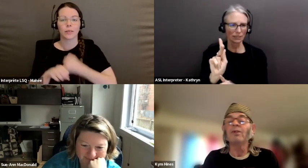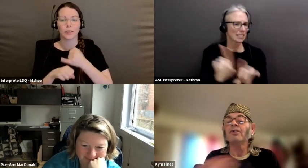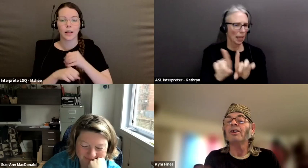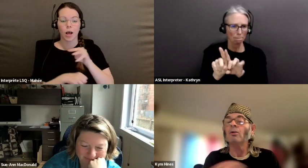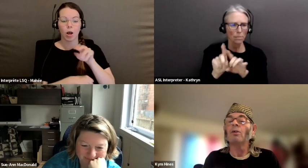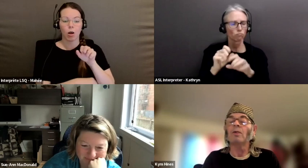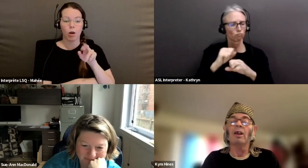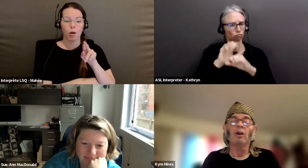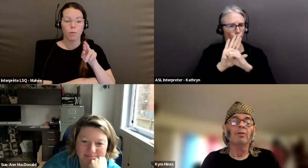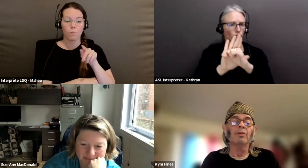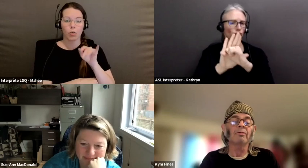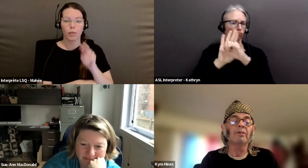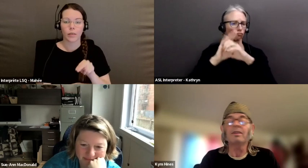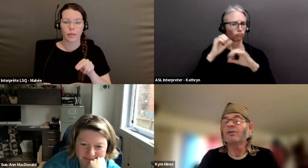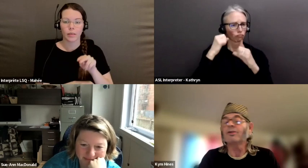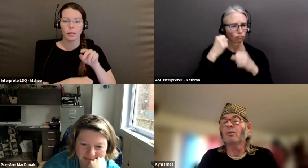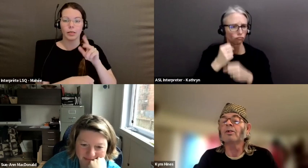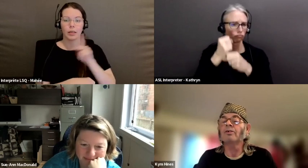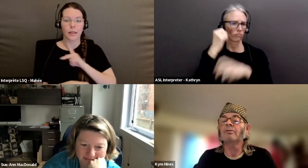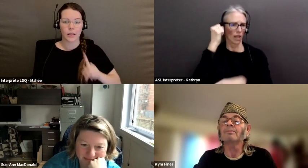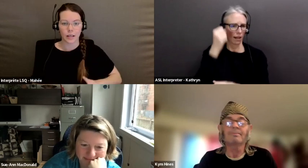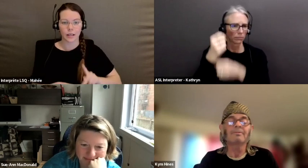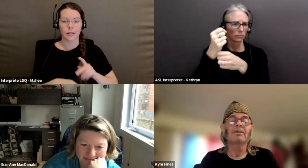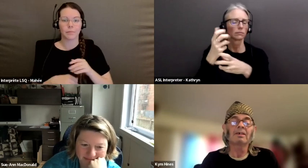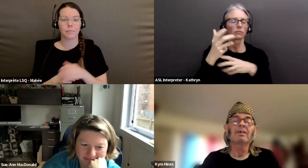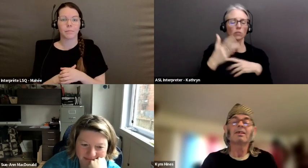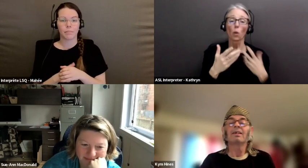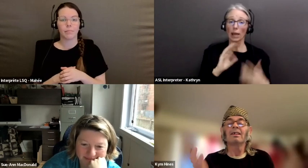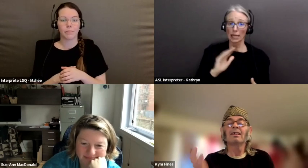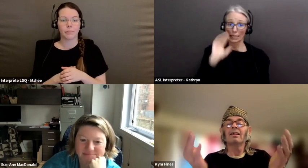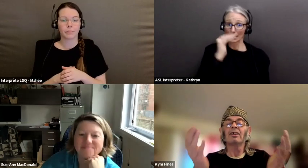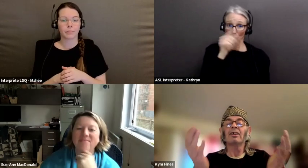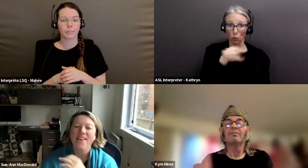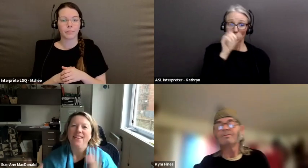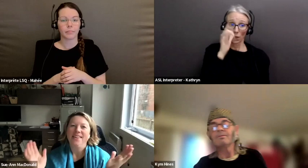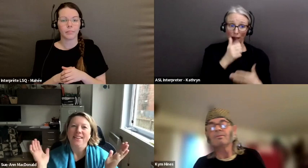And it feels like you all will help, and we need the support.